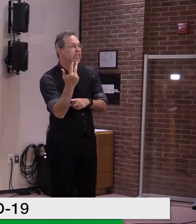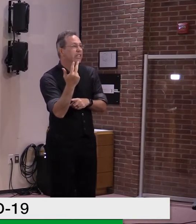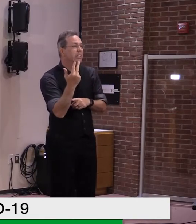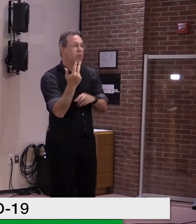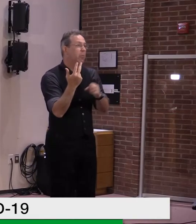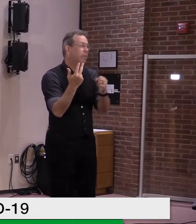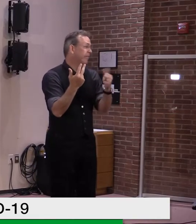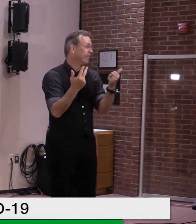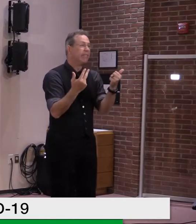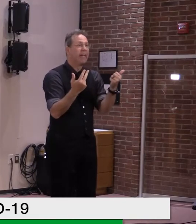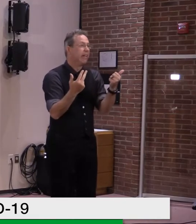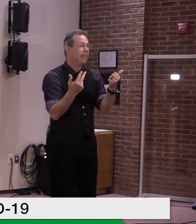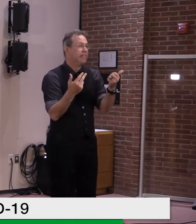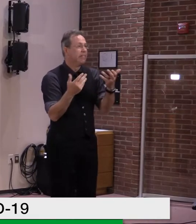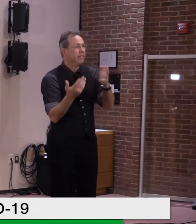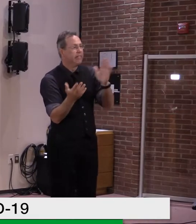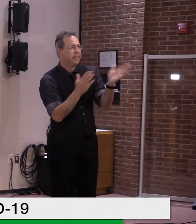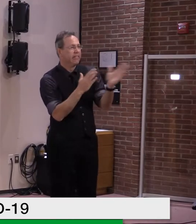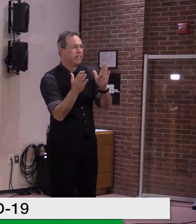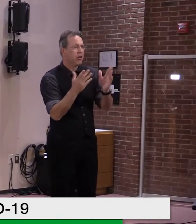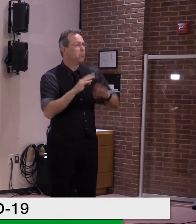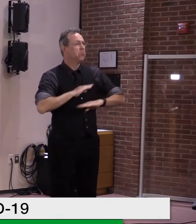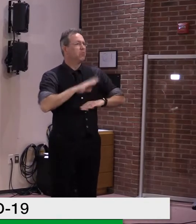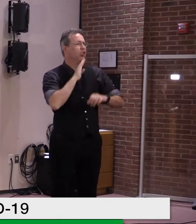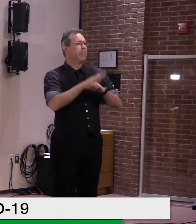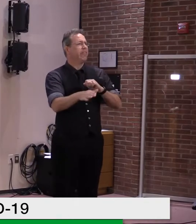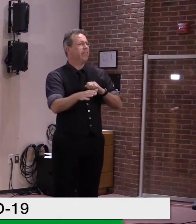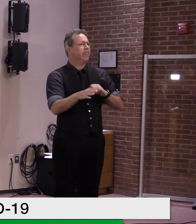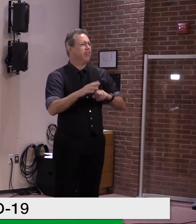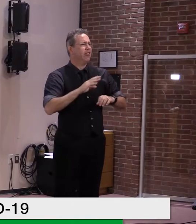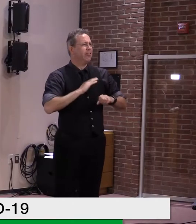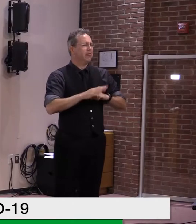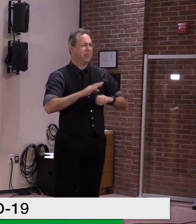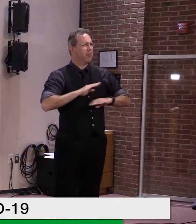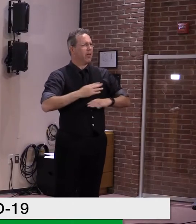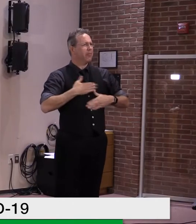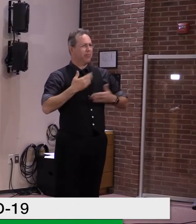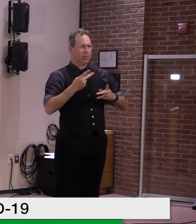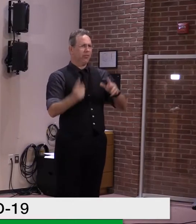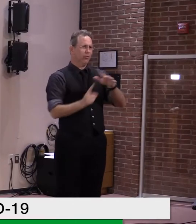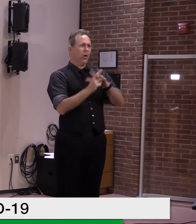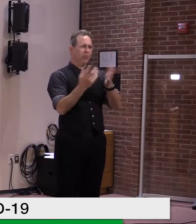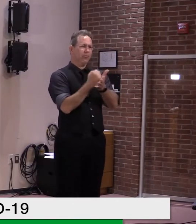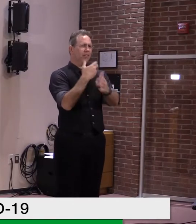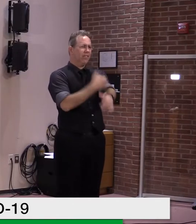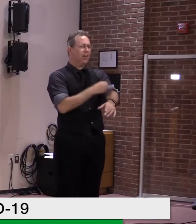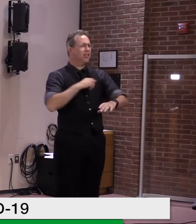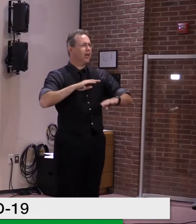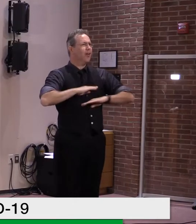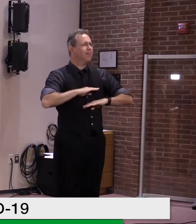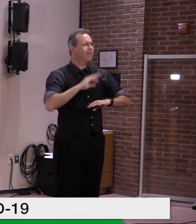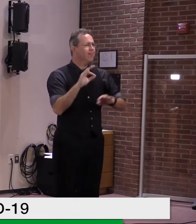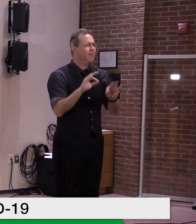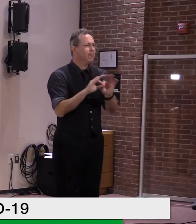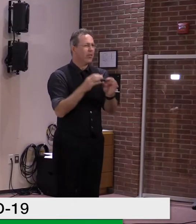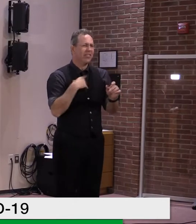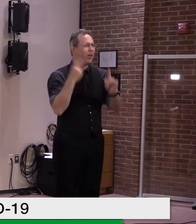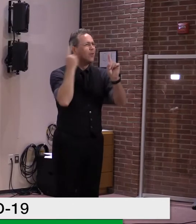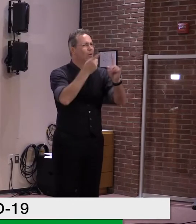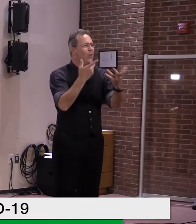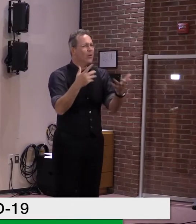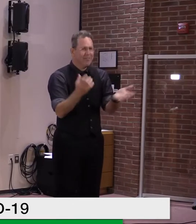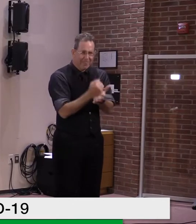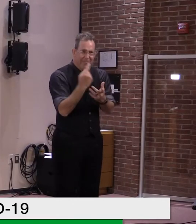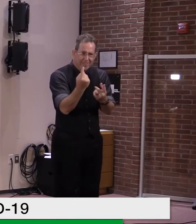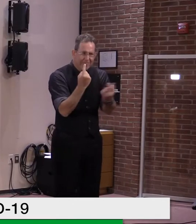2, 3, 10, 20, we're happy. That is something that we are striving for now, and it's